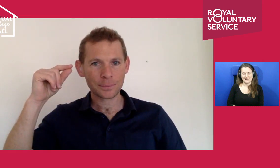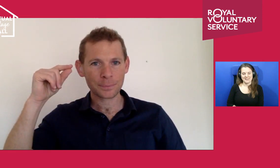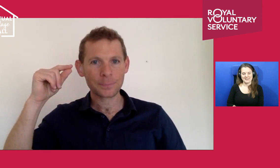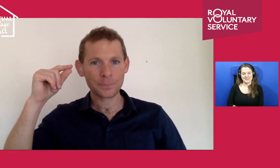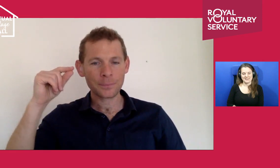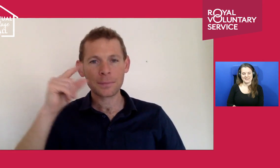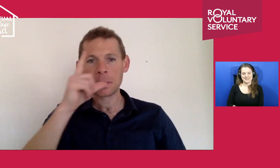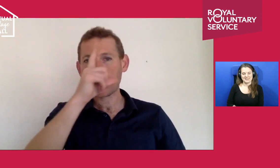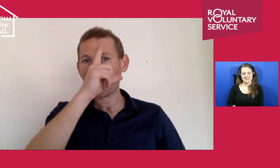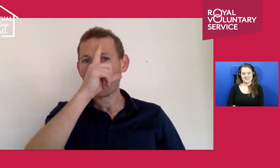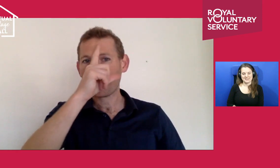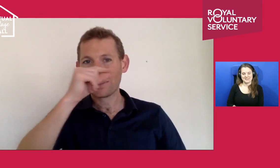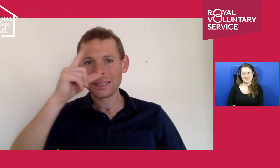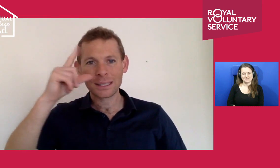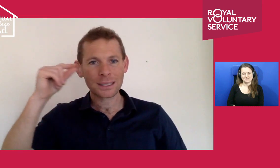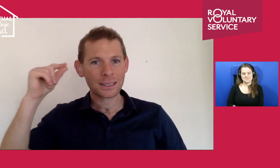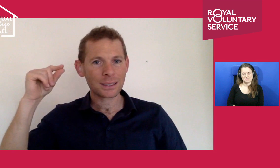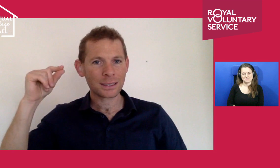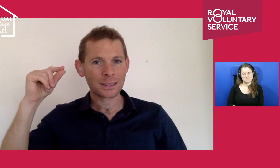pink,